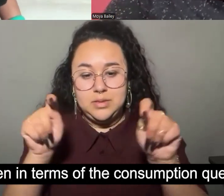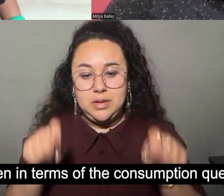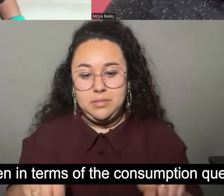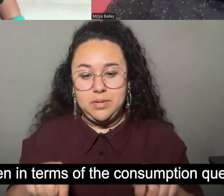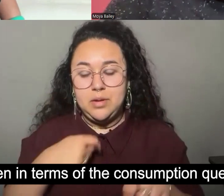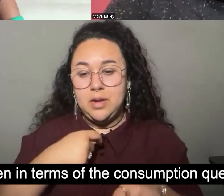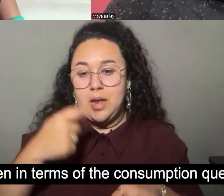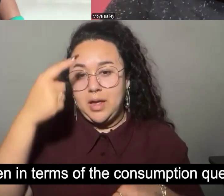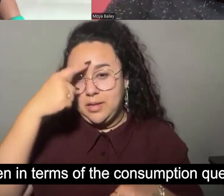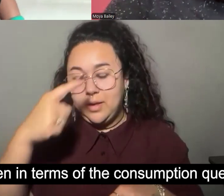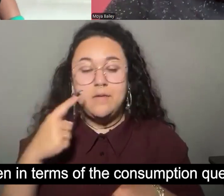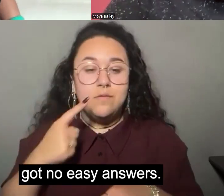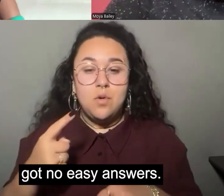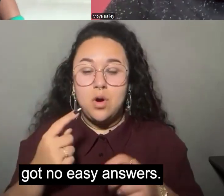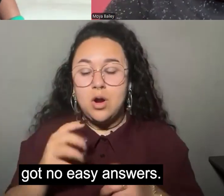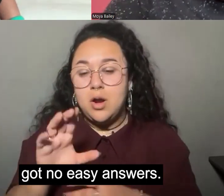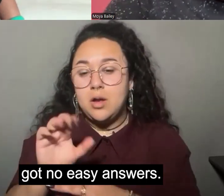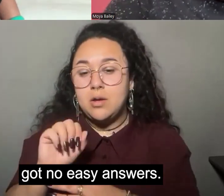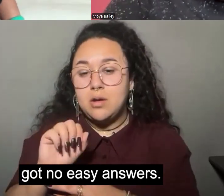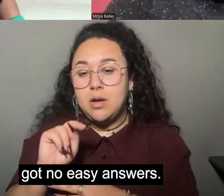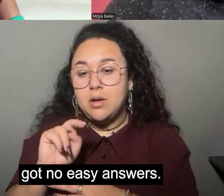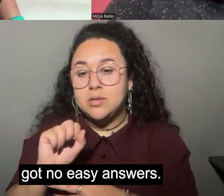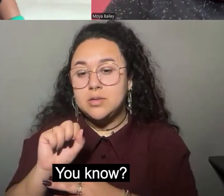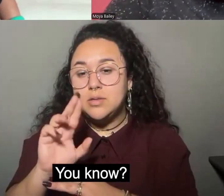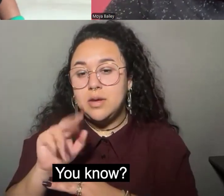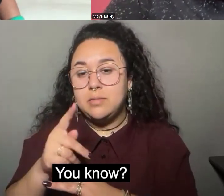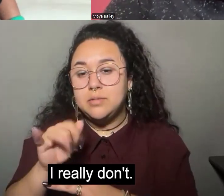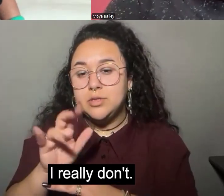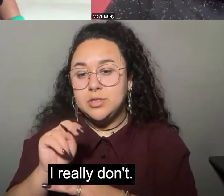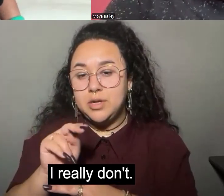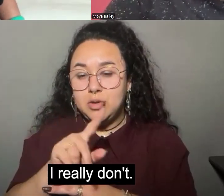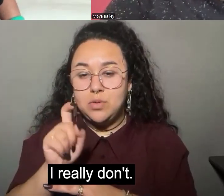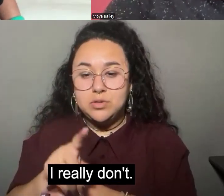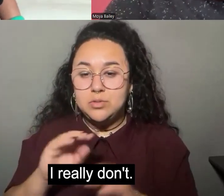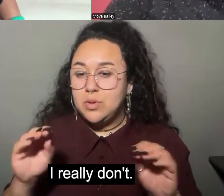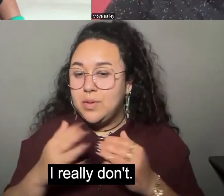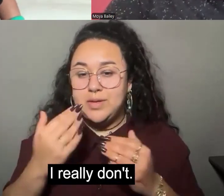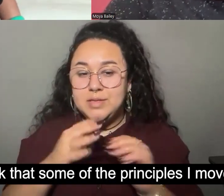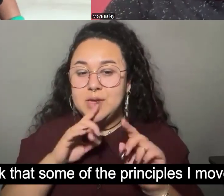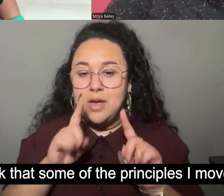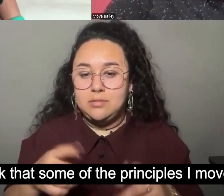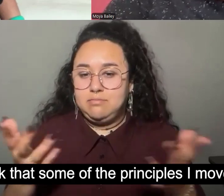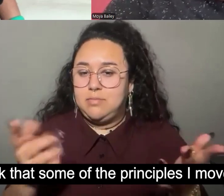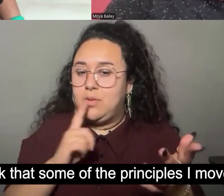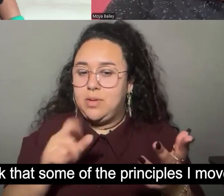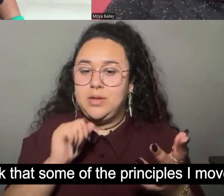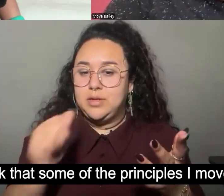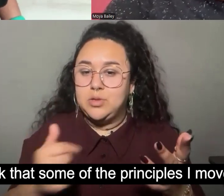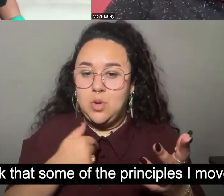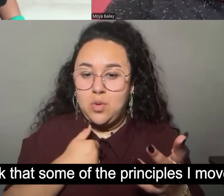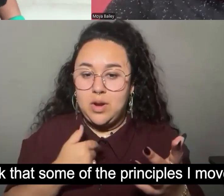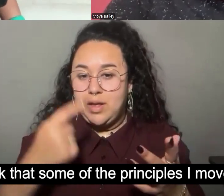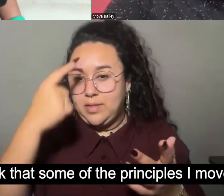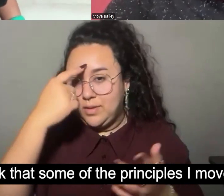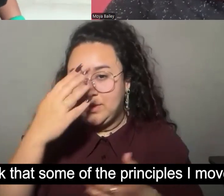of the consumption question, I got no easy answers. I really don't. Like I think that some of